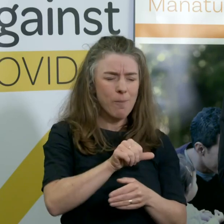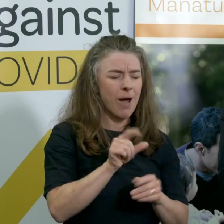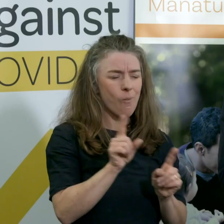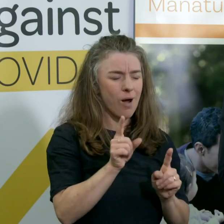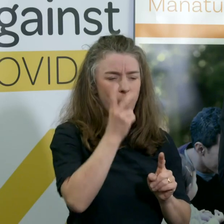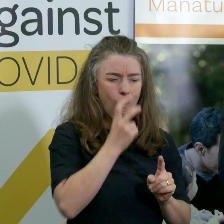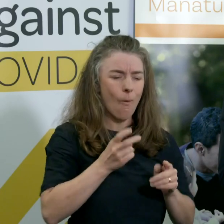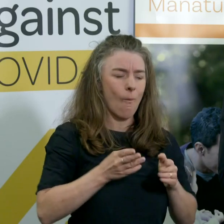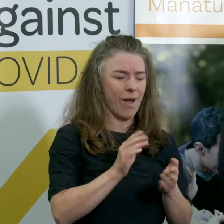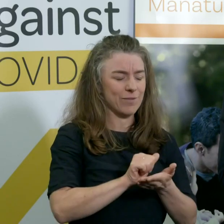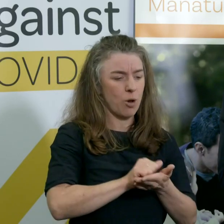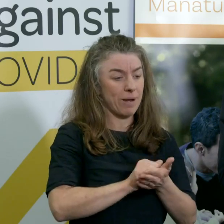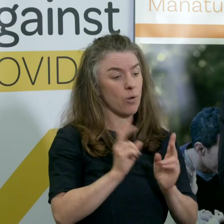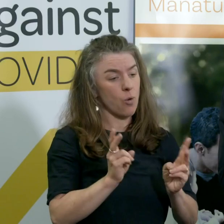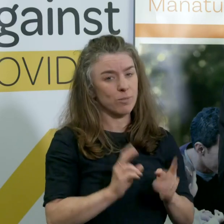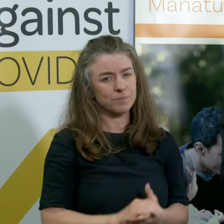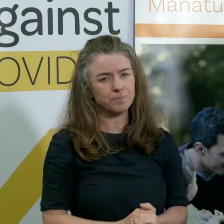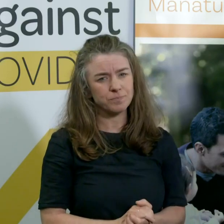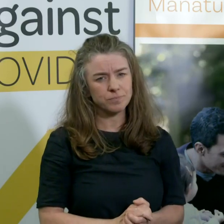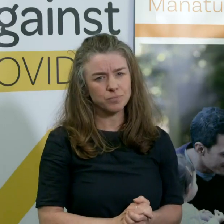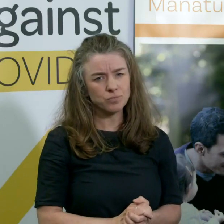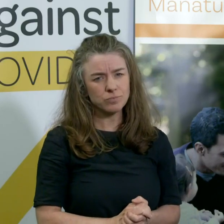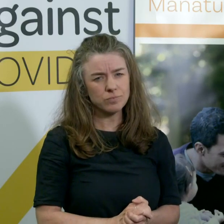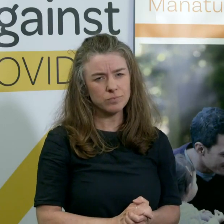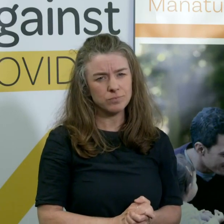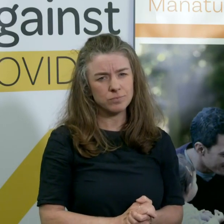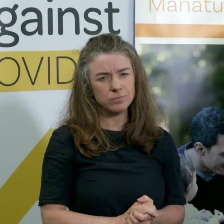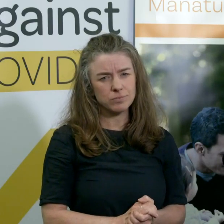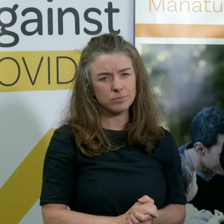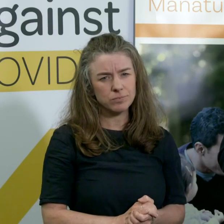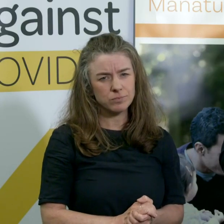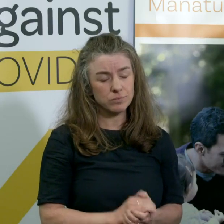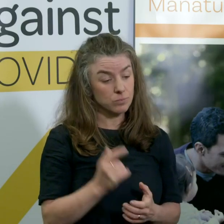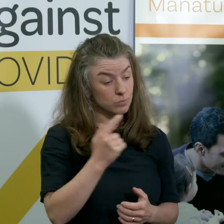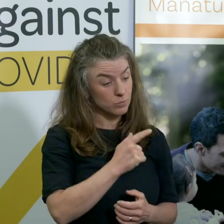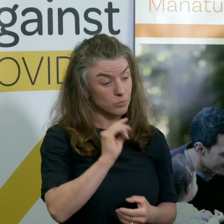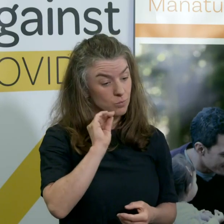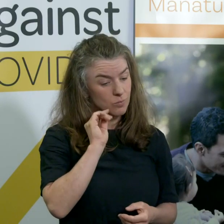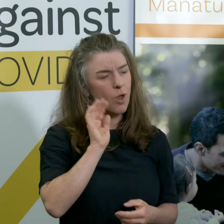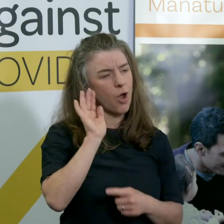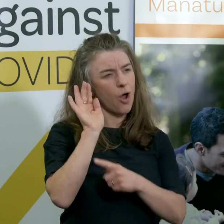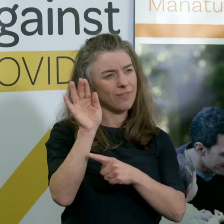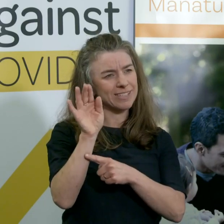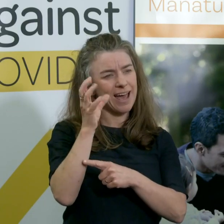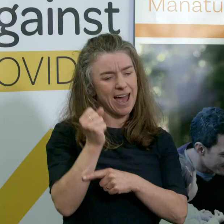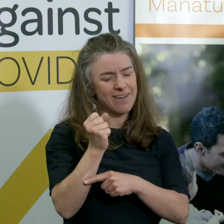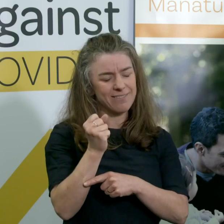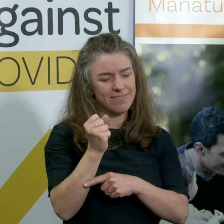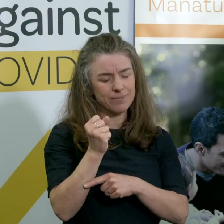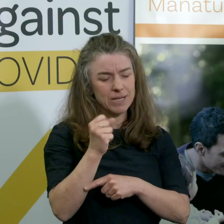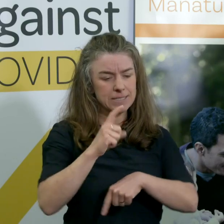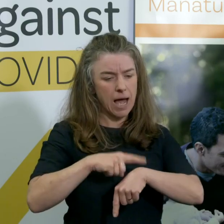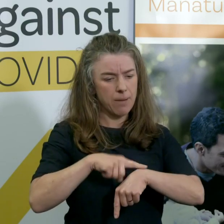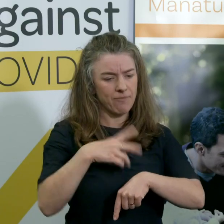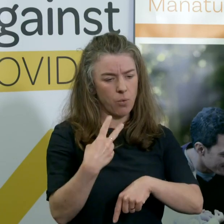normal message. Steve, any chance, are you looking at creating, overseas they have an elderly hour where the elderly